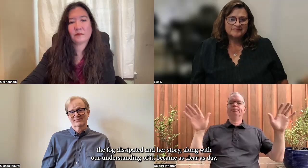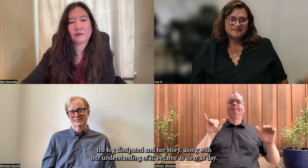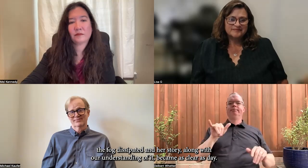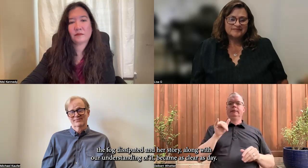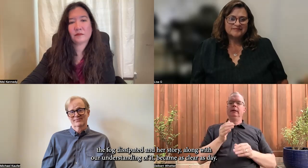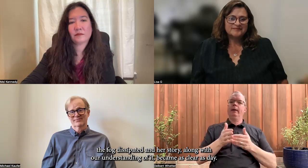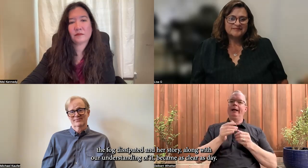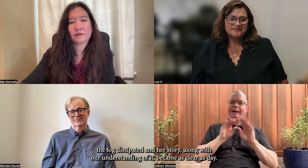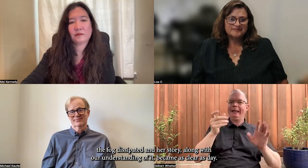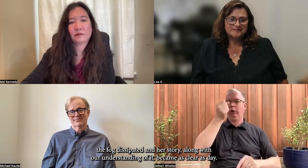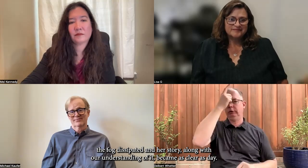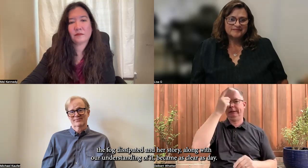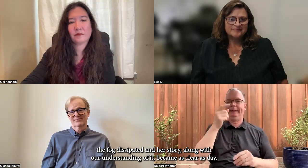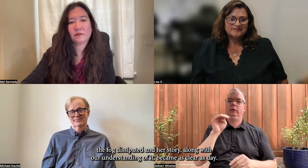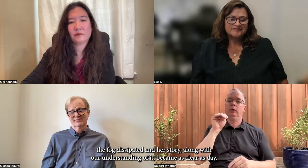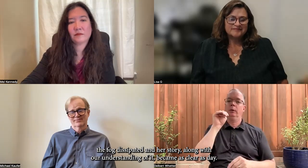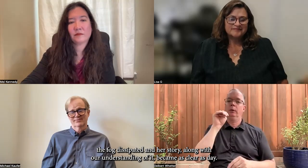our understanding of it, became as clear as day.